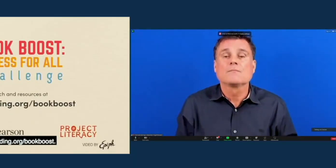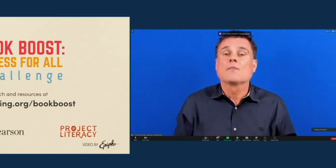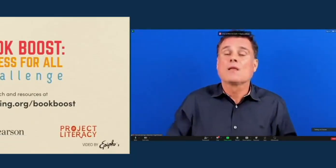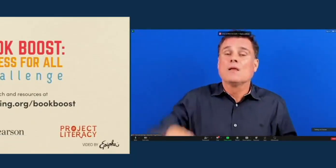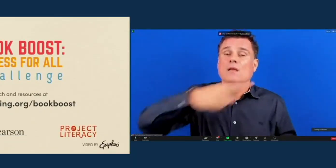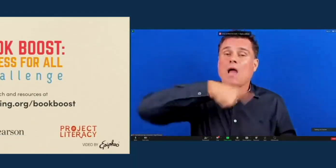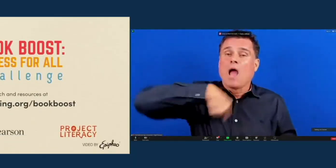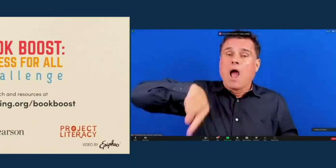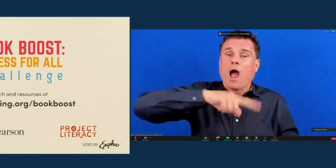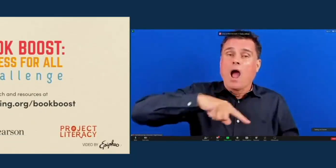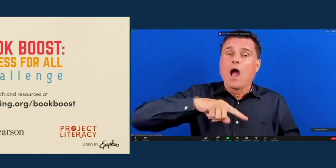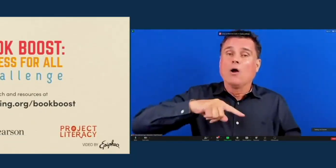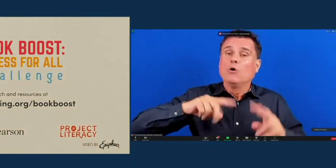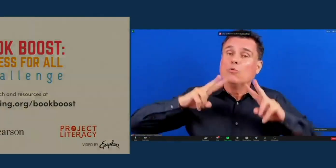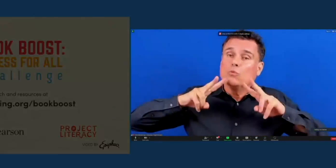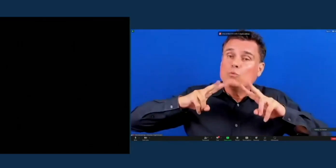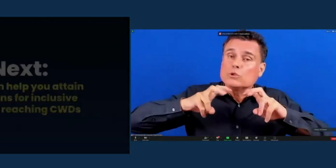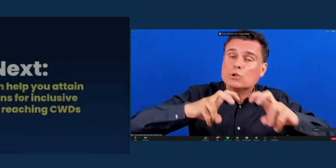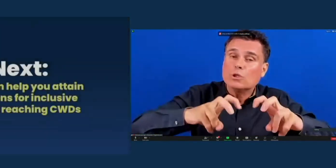allchildrenreading.org/bookboost.